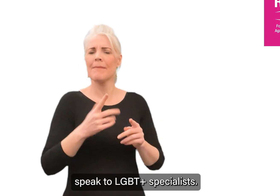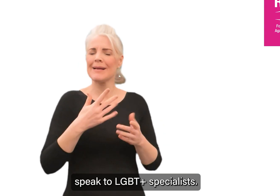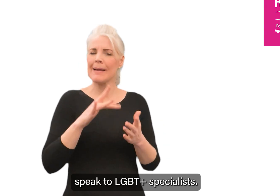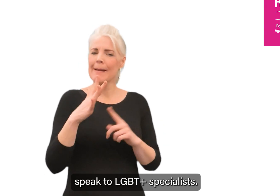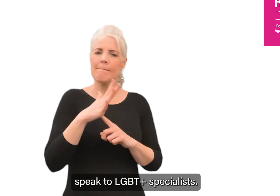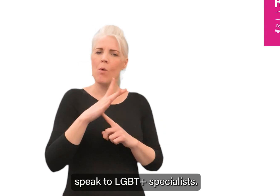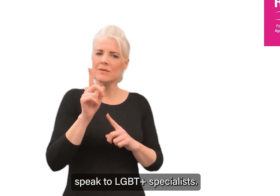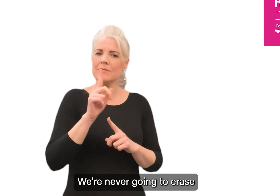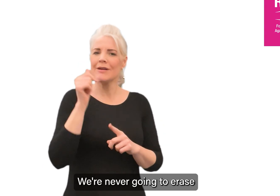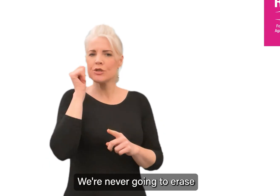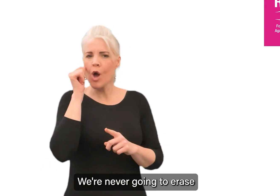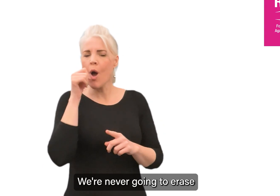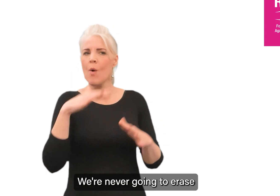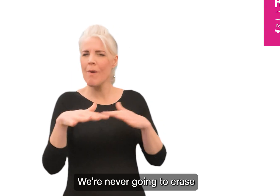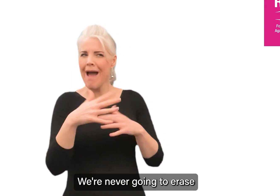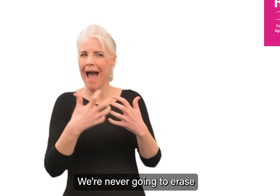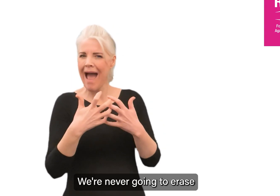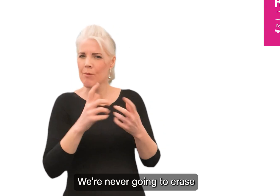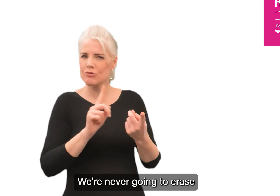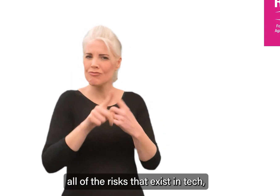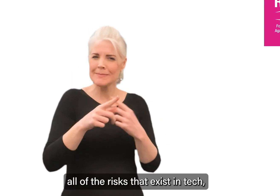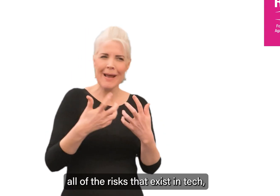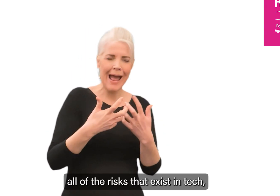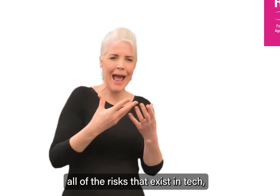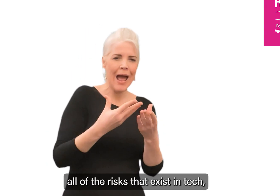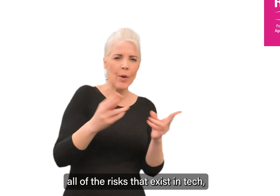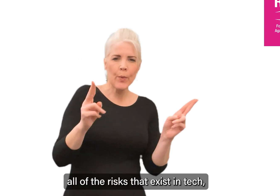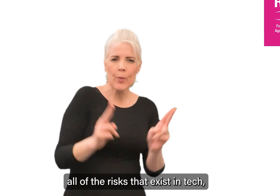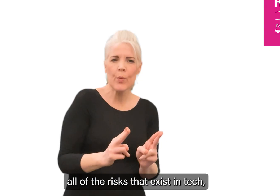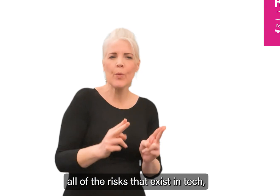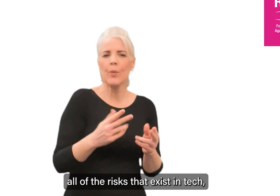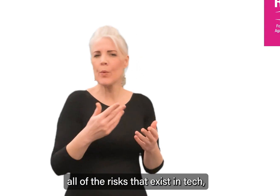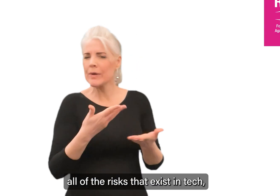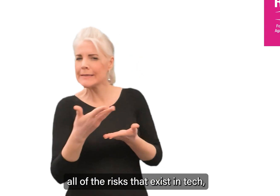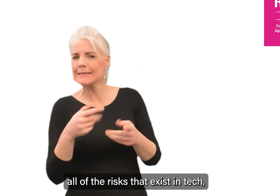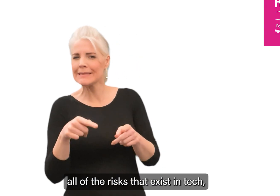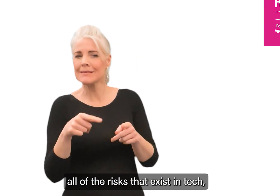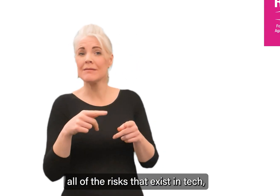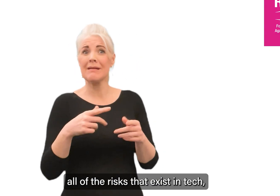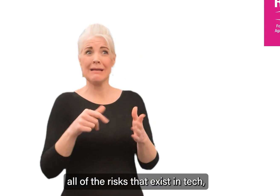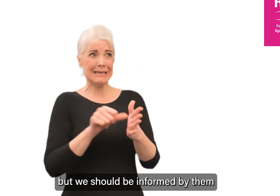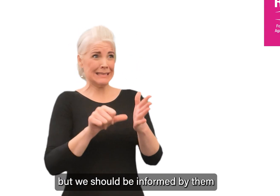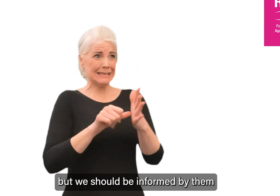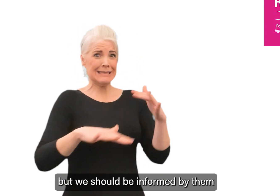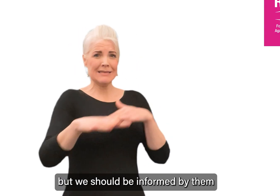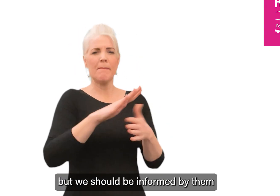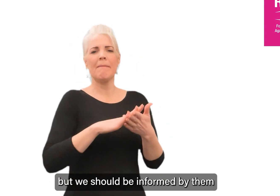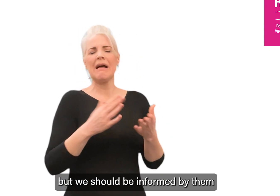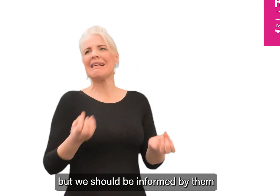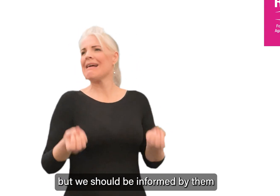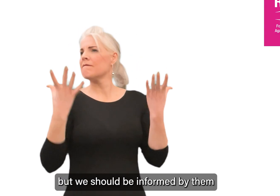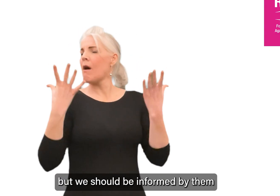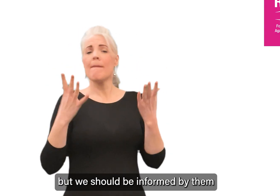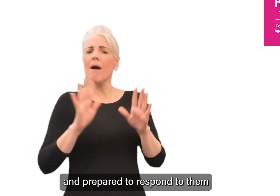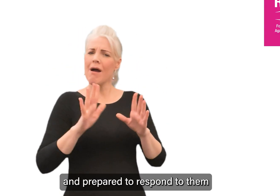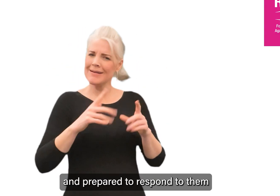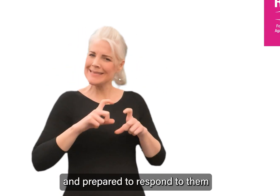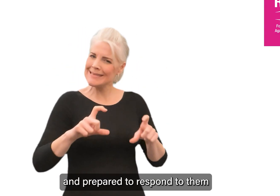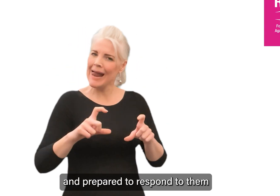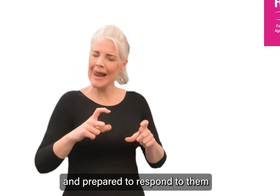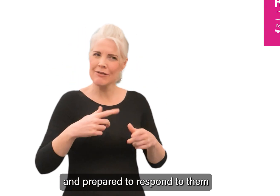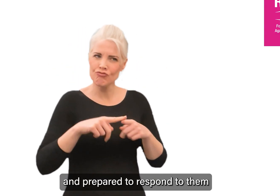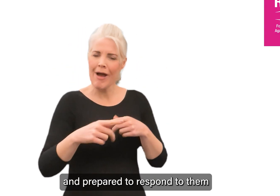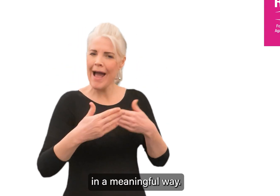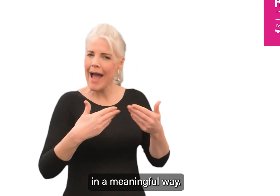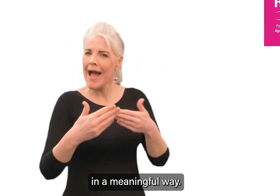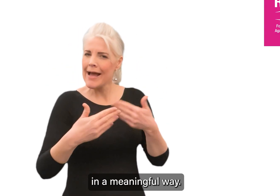plus specialists. We're never going to erase all of the risks that exist in tech, but we should be informed by them and prepared